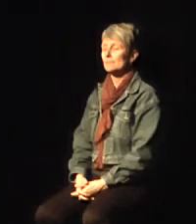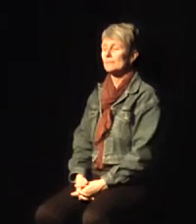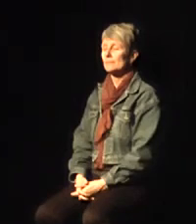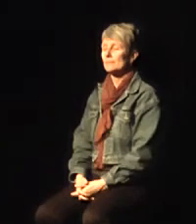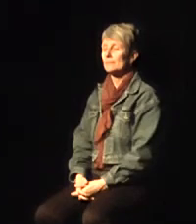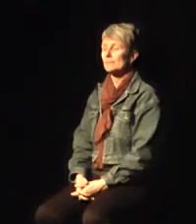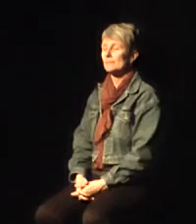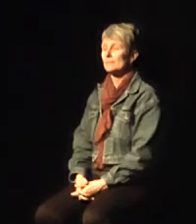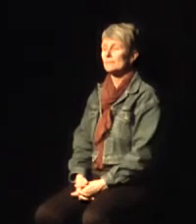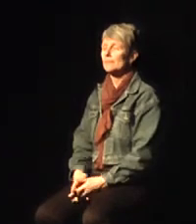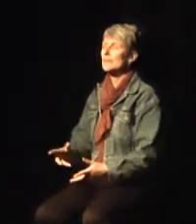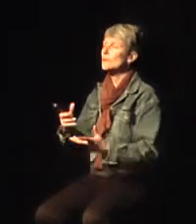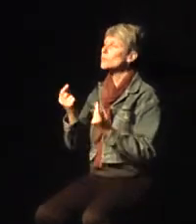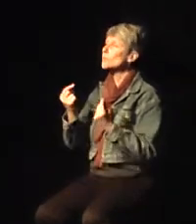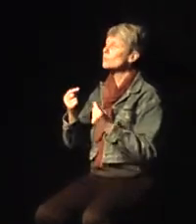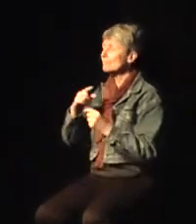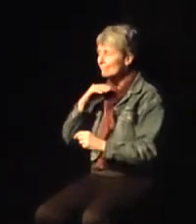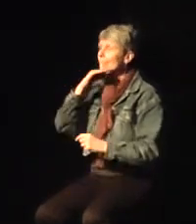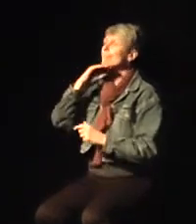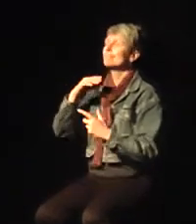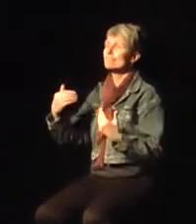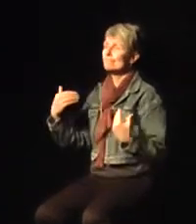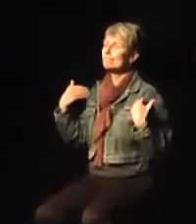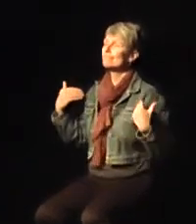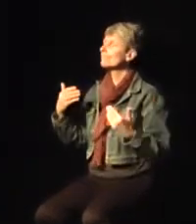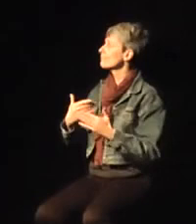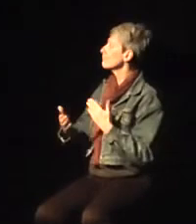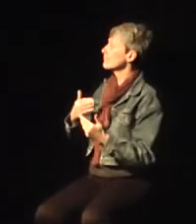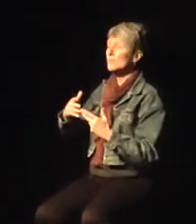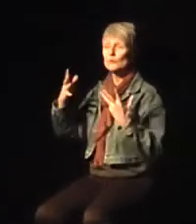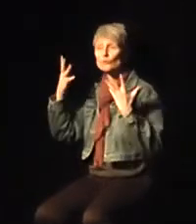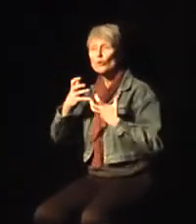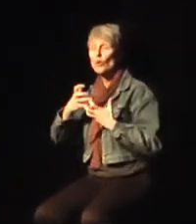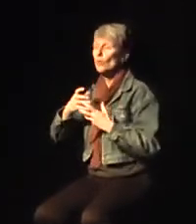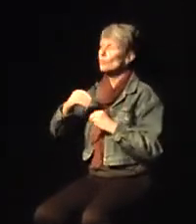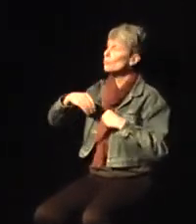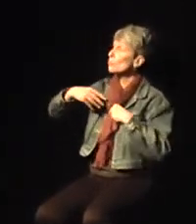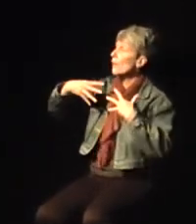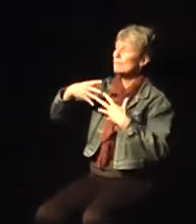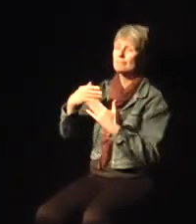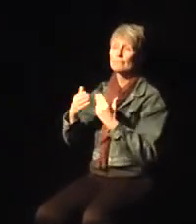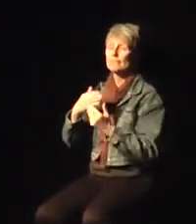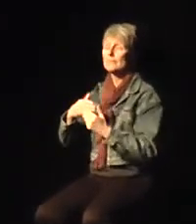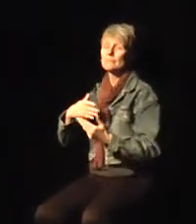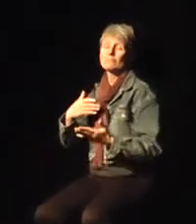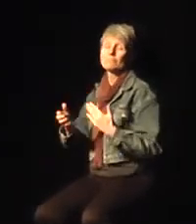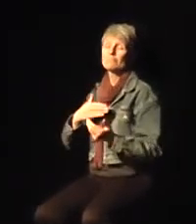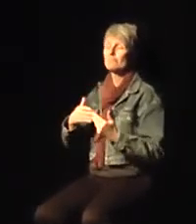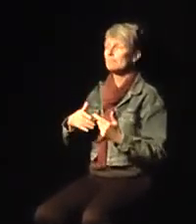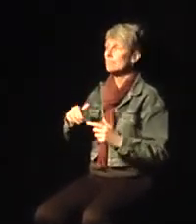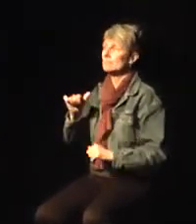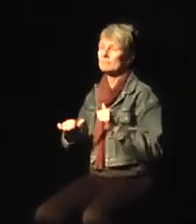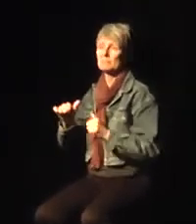Head up and shoulders back, even in the pitch of darkness and uncertainty. And as I move, I